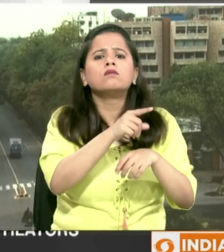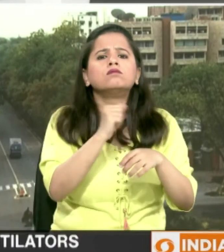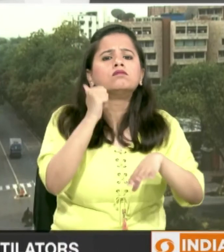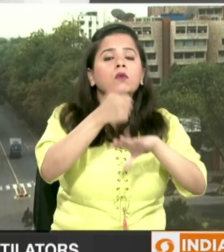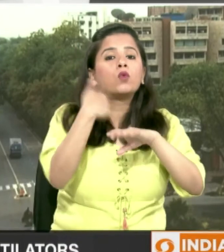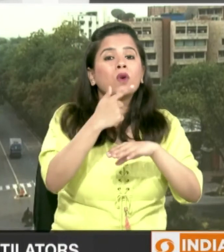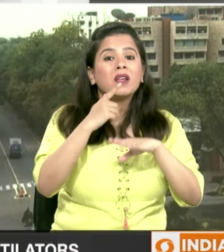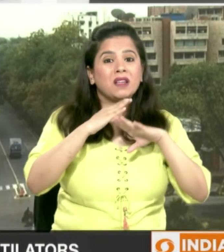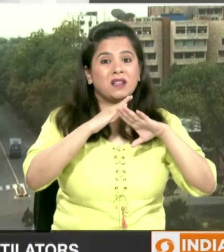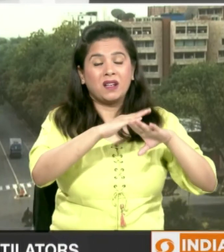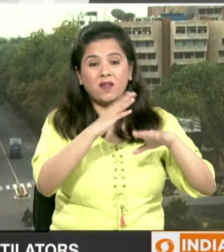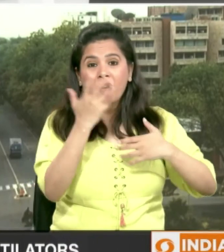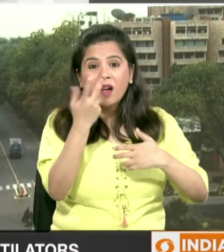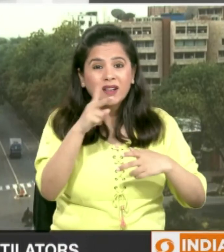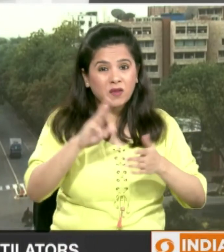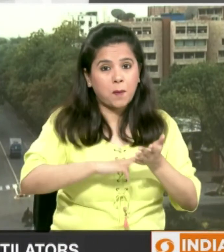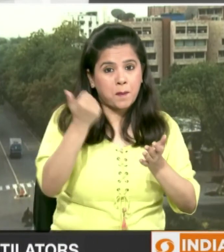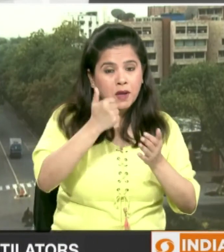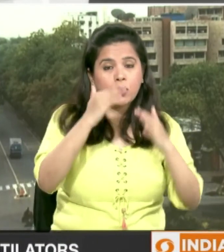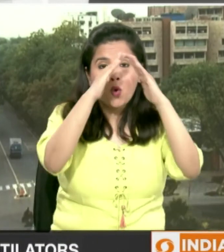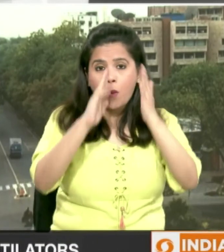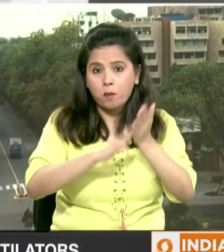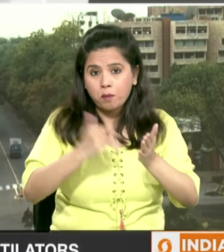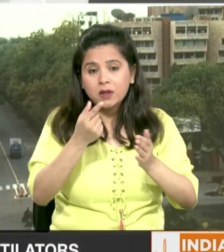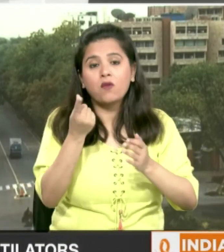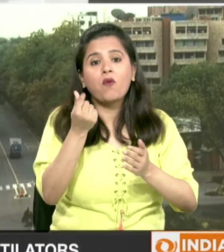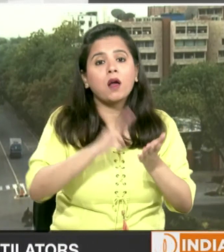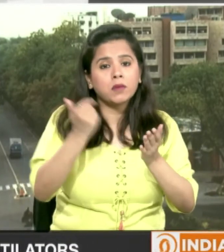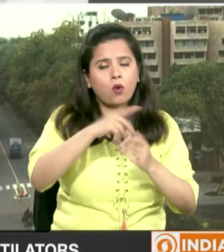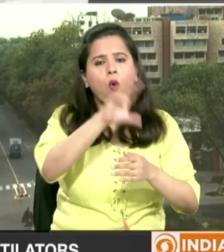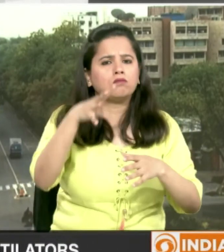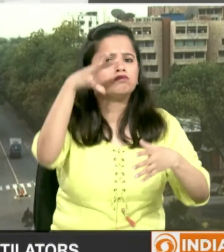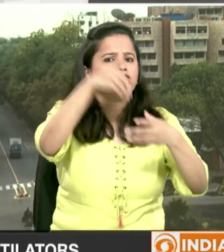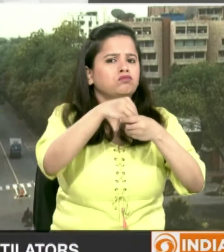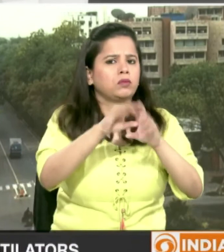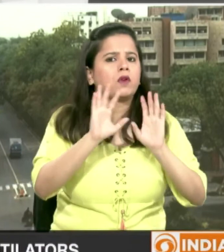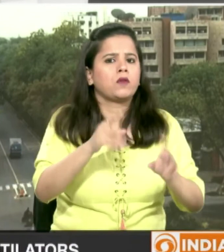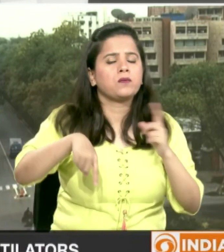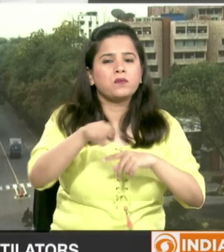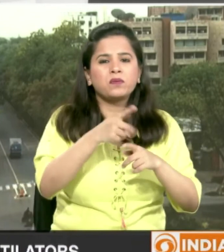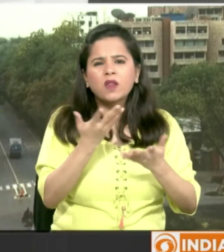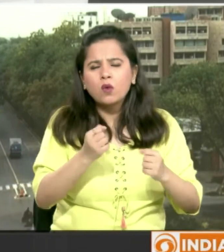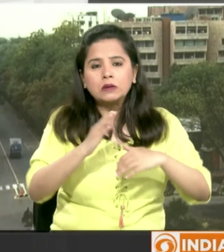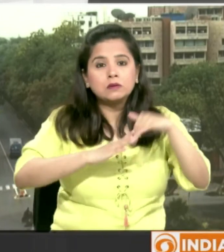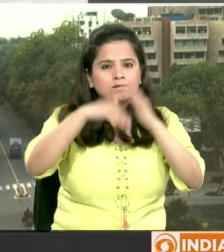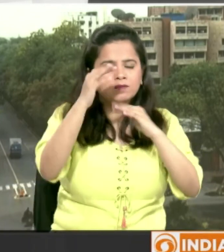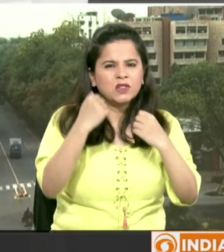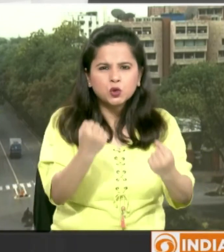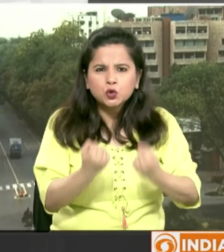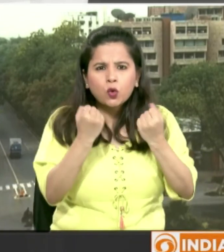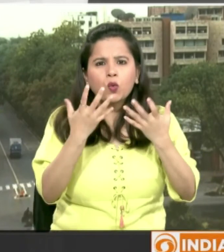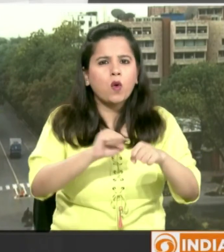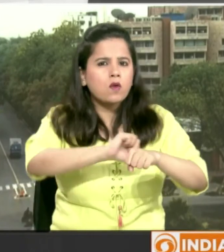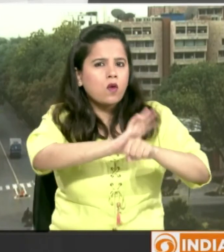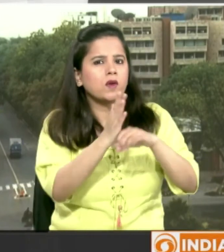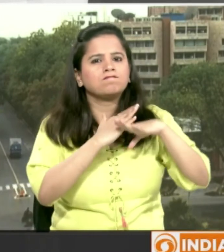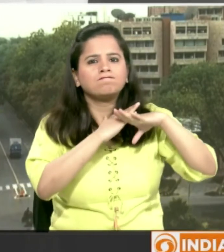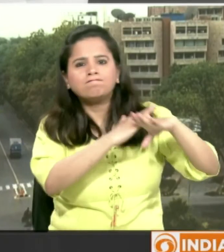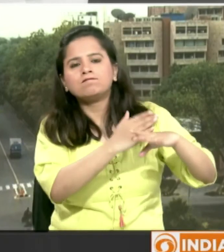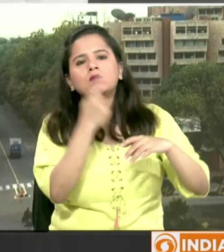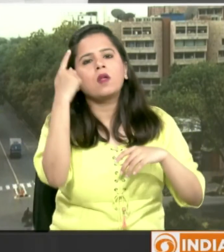Defence Minister, the Home Minister and the Finance Minister. For augmenting the infrastructure to tackle